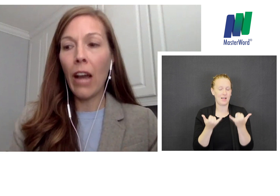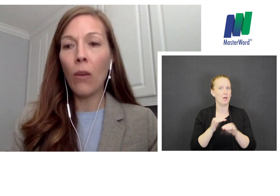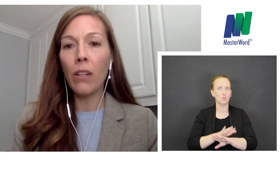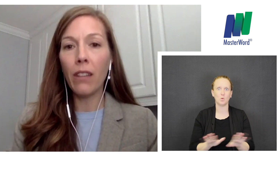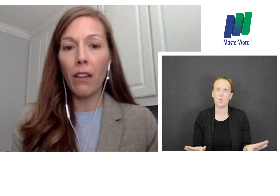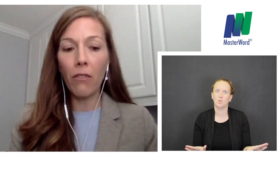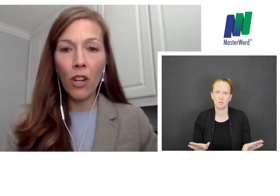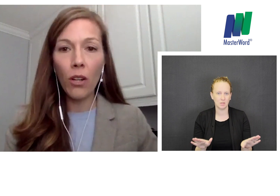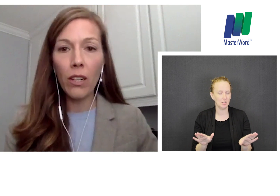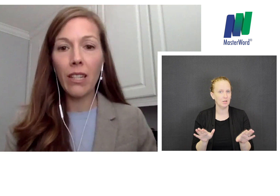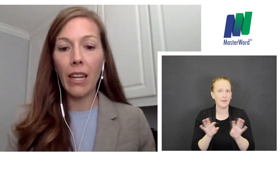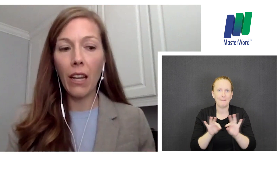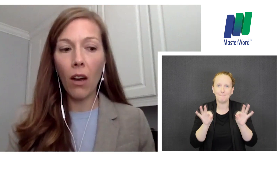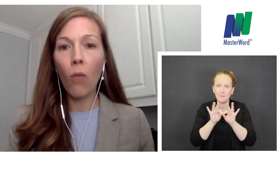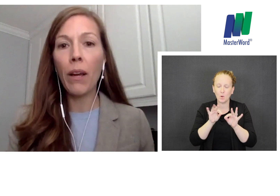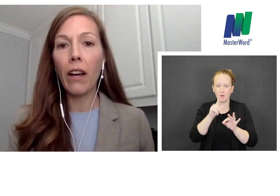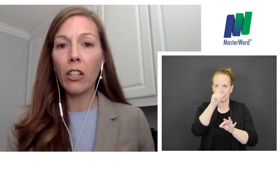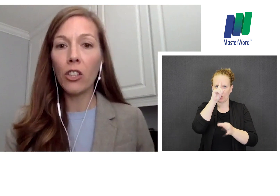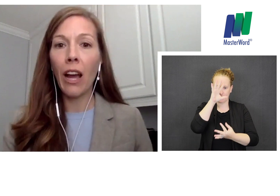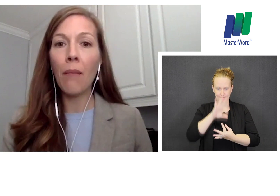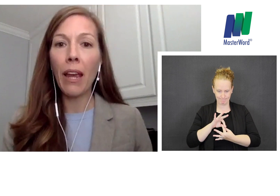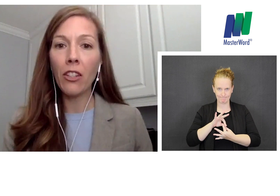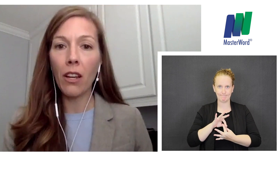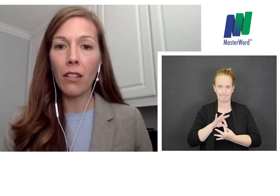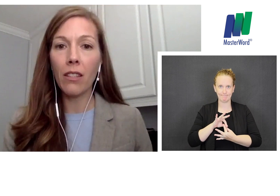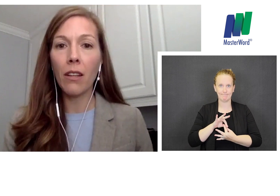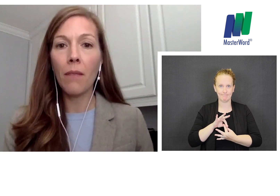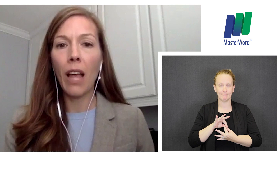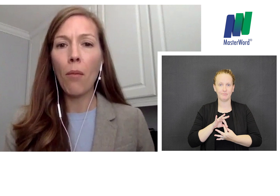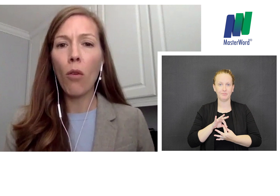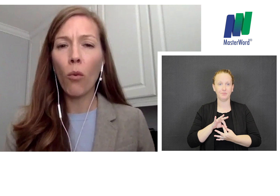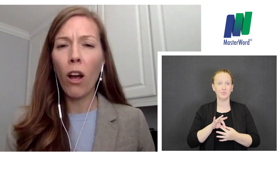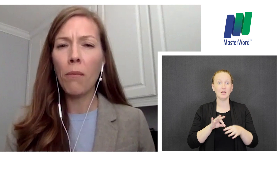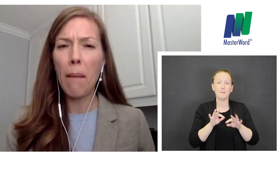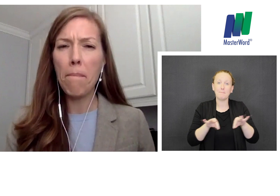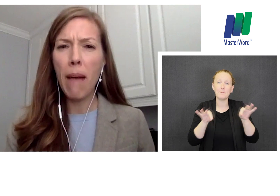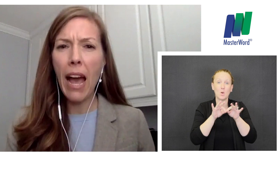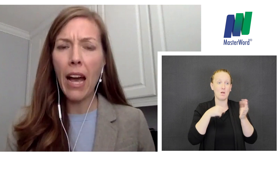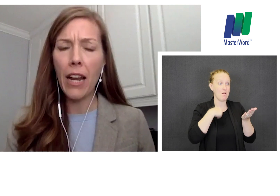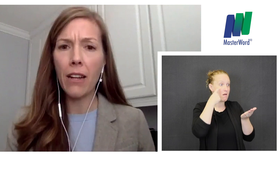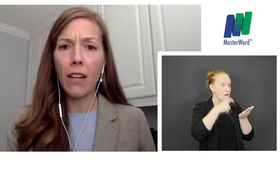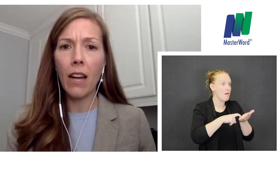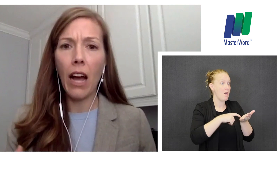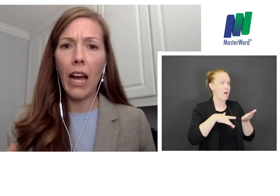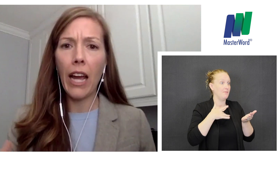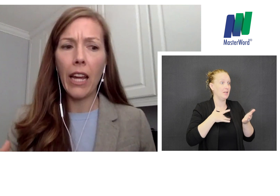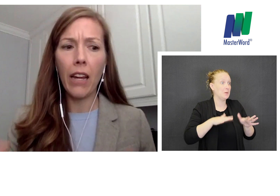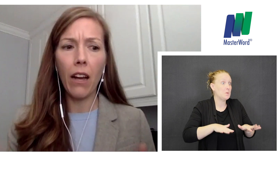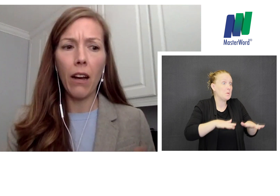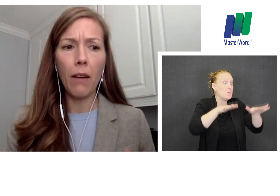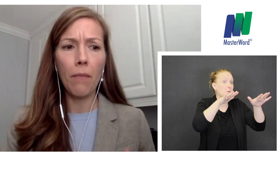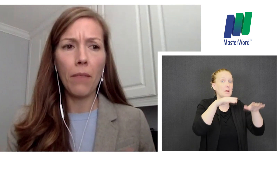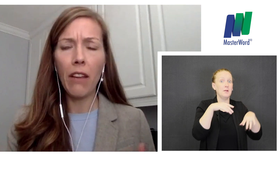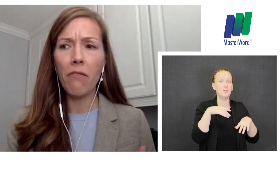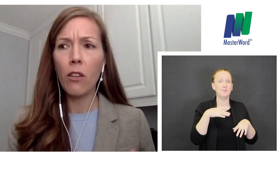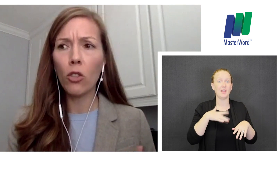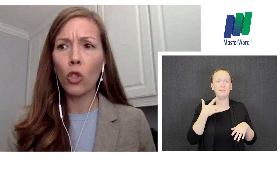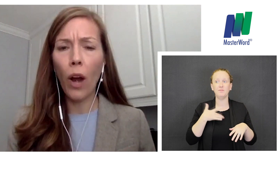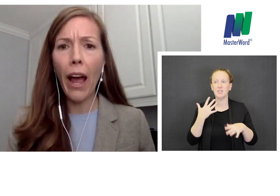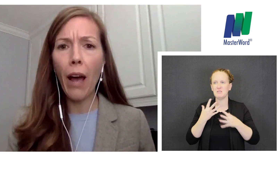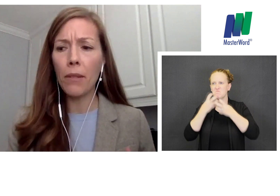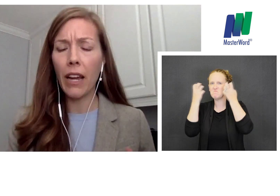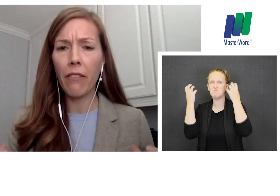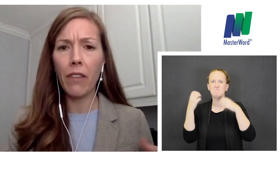there's an allowance of noticing, oh my gosh, I'm anxious, I'm overwhelmed, I'm mad, I